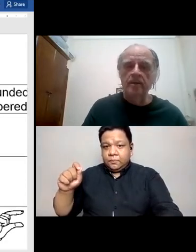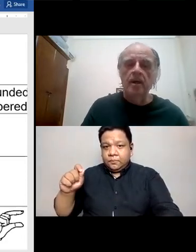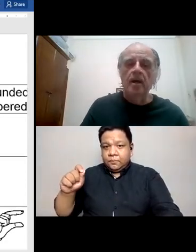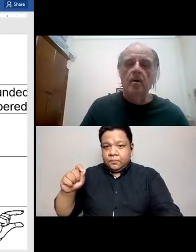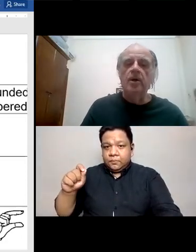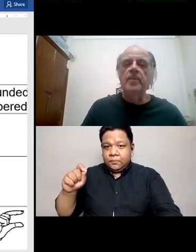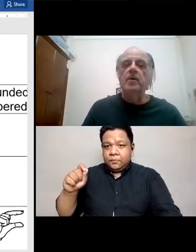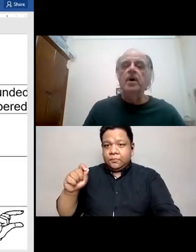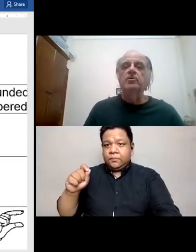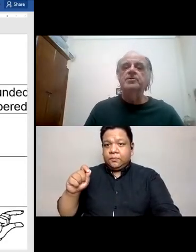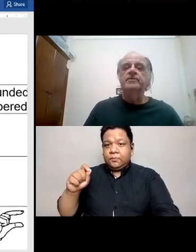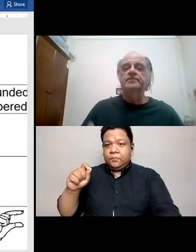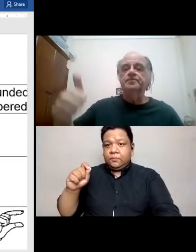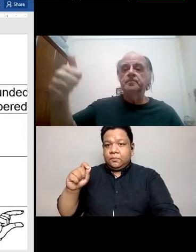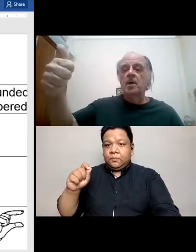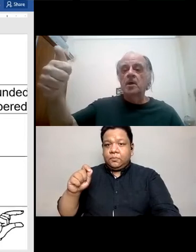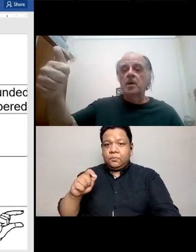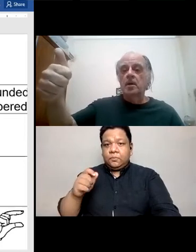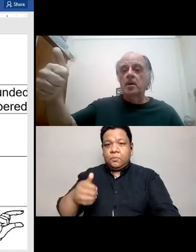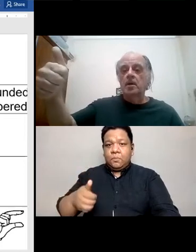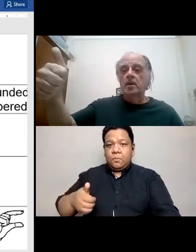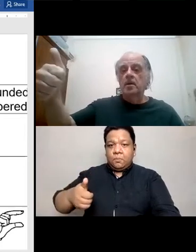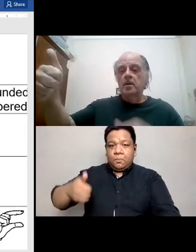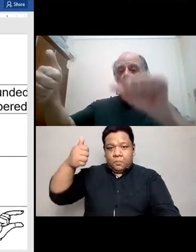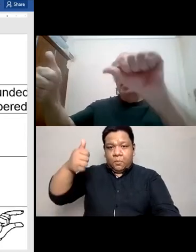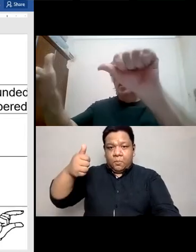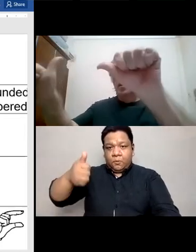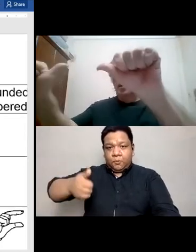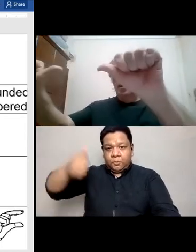Okay. What about most?